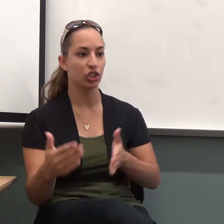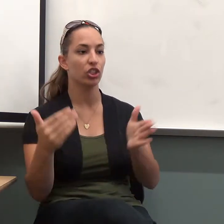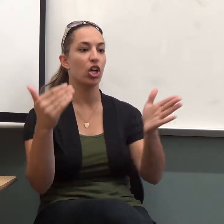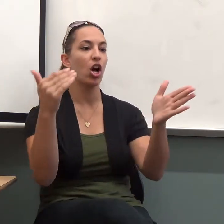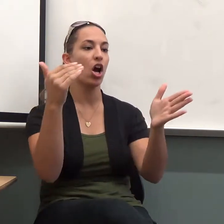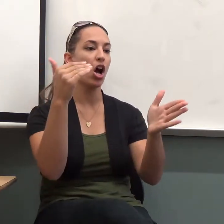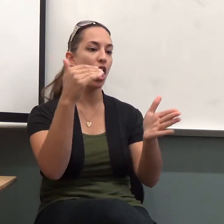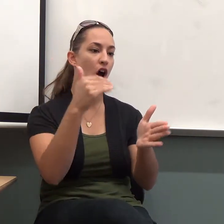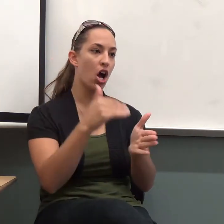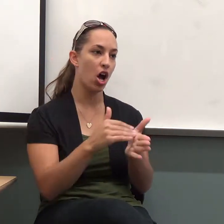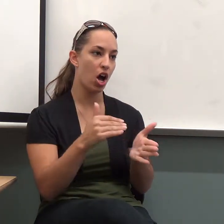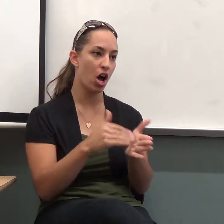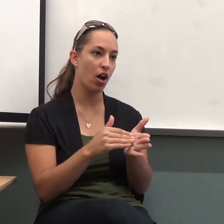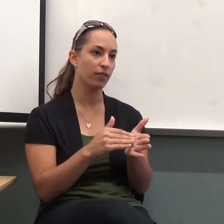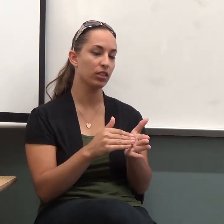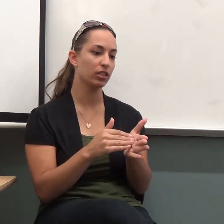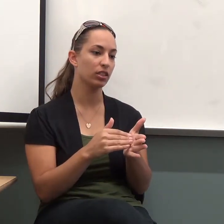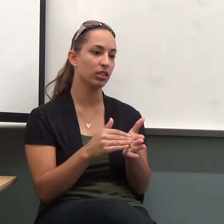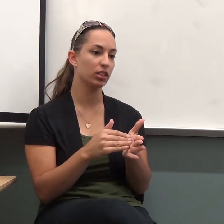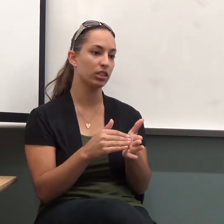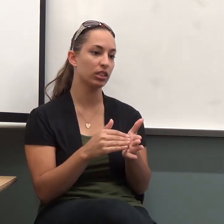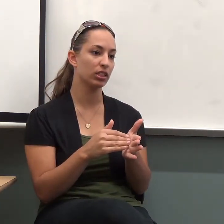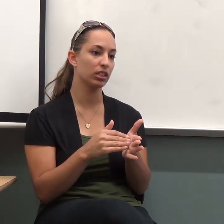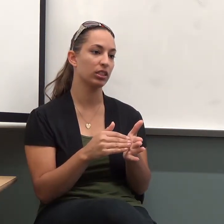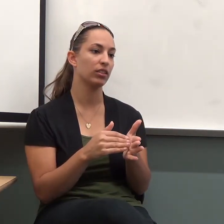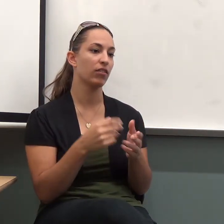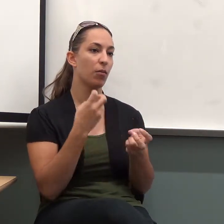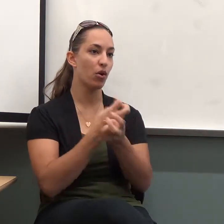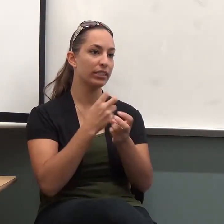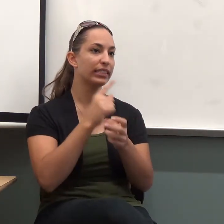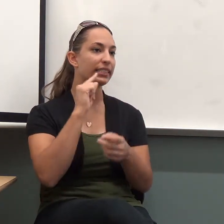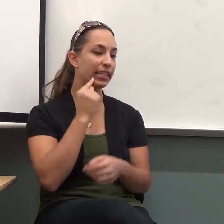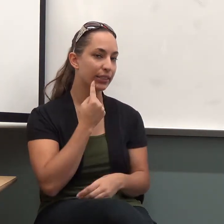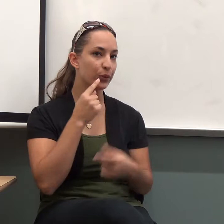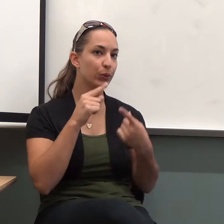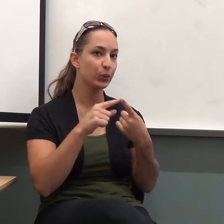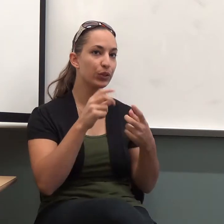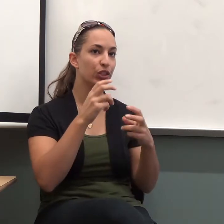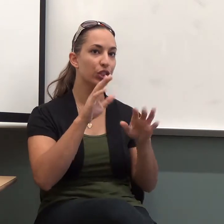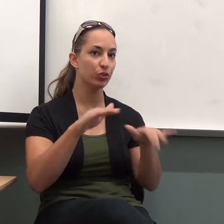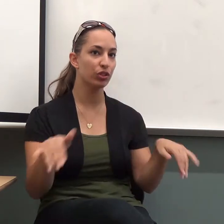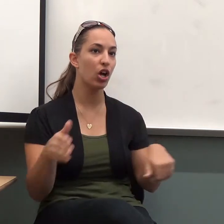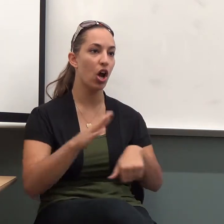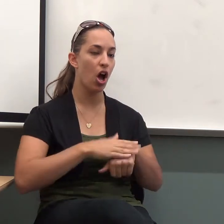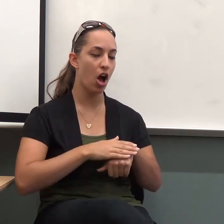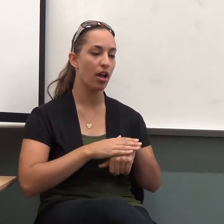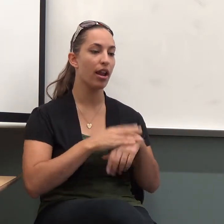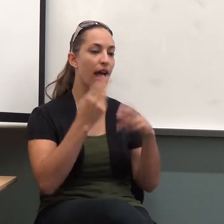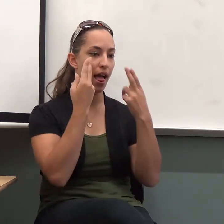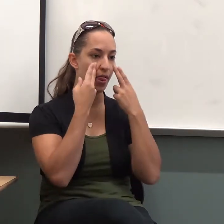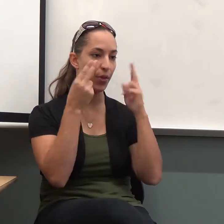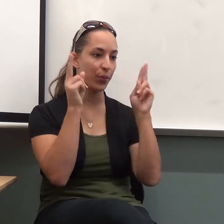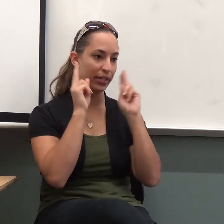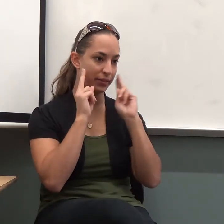poison candy to children on Halloween. That's the sentence we stuck with? That is the sentence we stuck